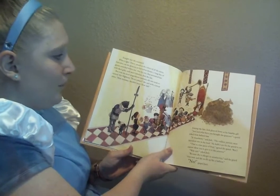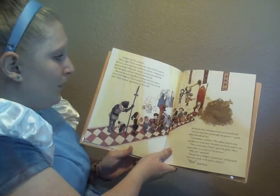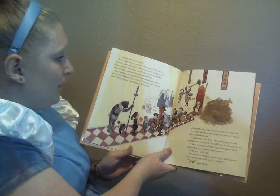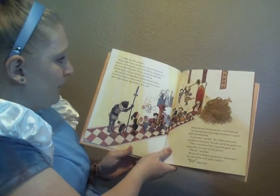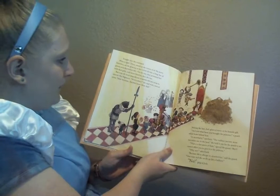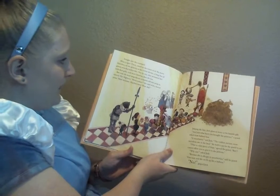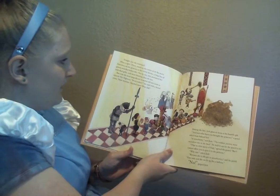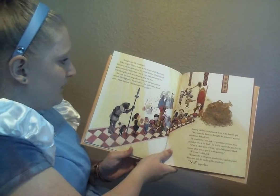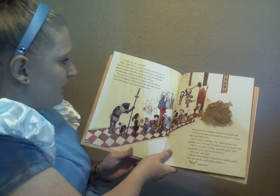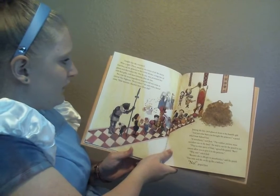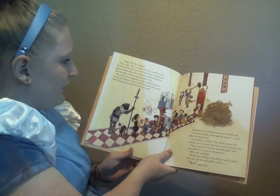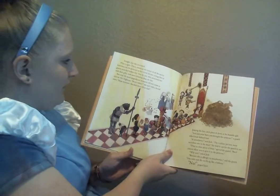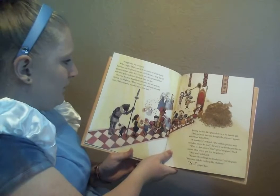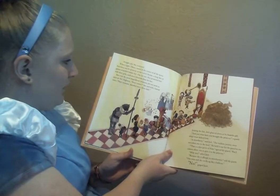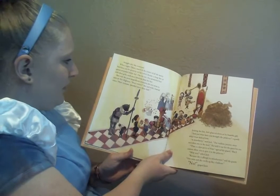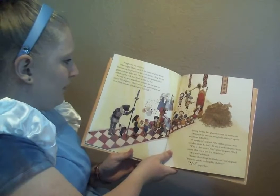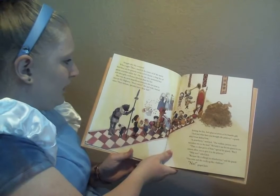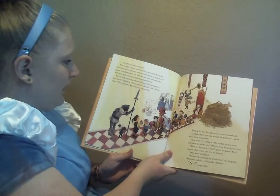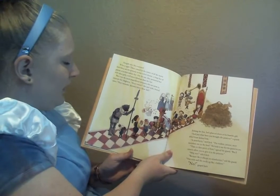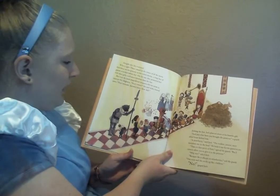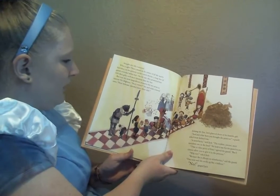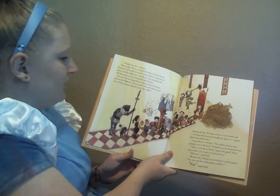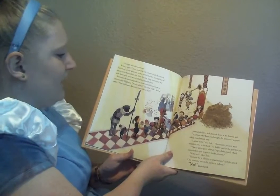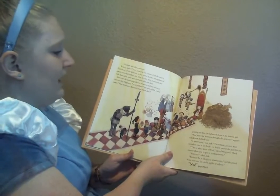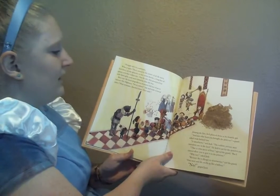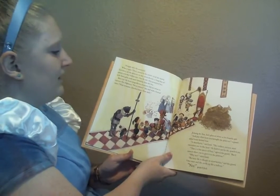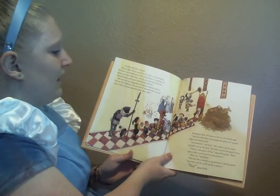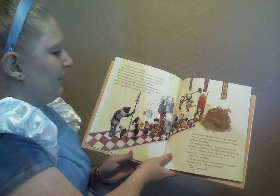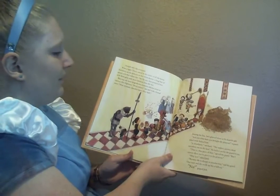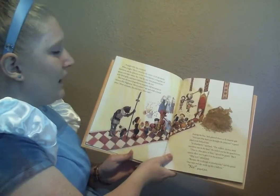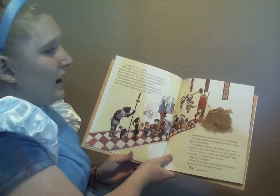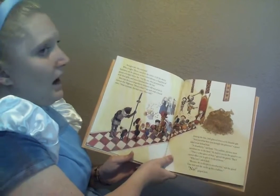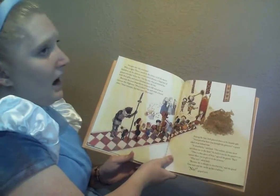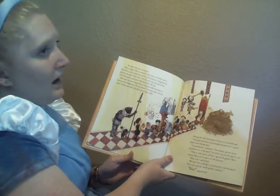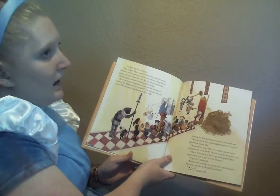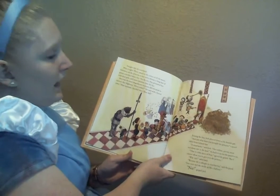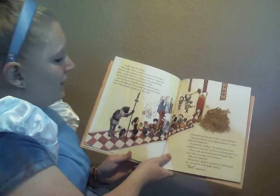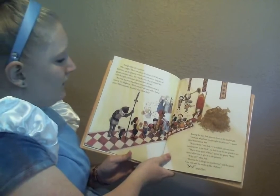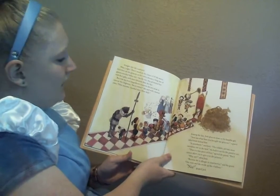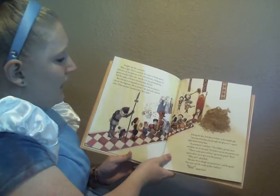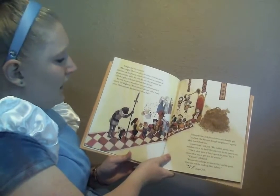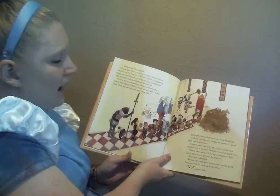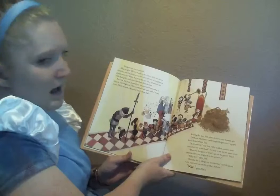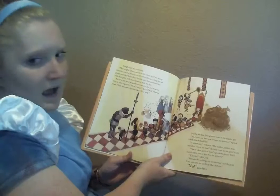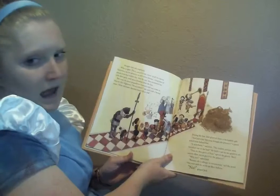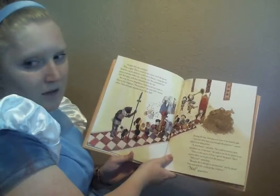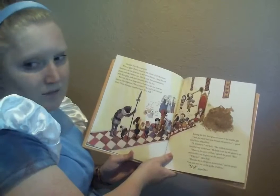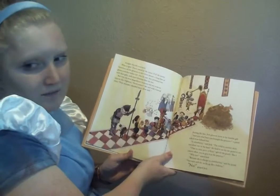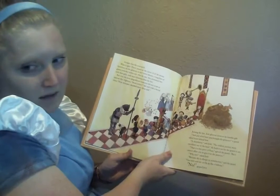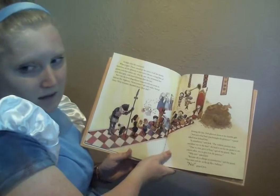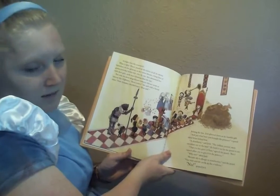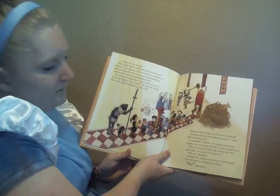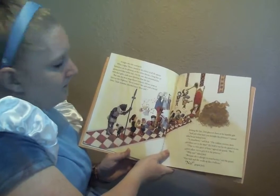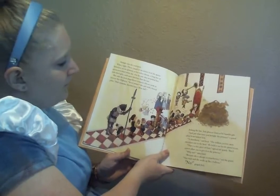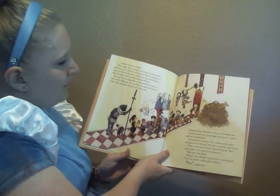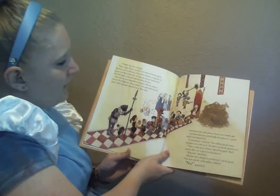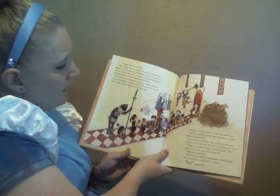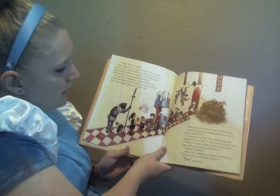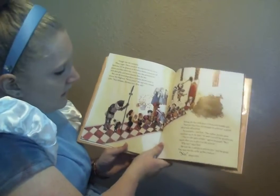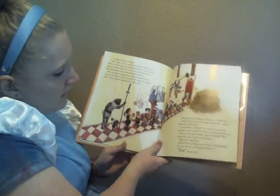"More rubies?" she said with a bored yawn. "How tiresome! Another tiara? How dull!"